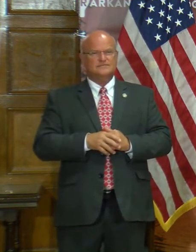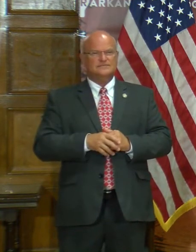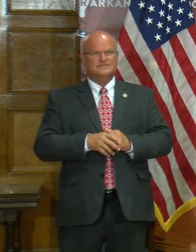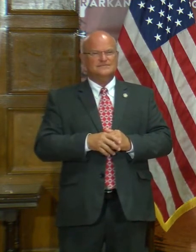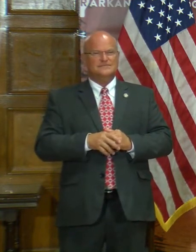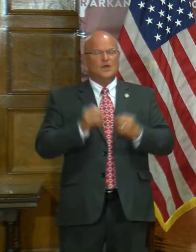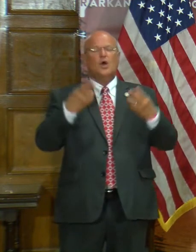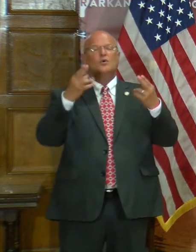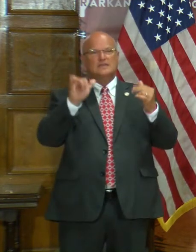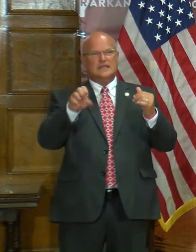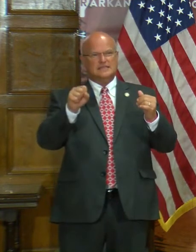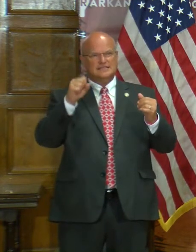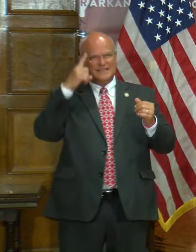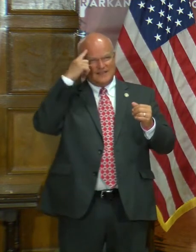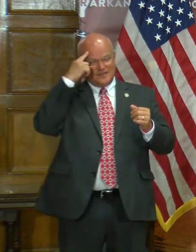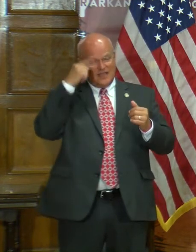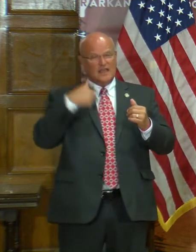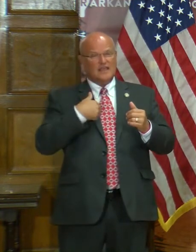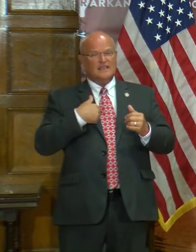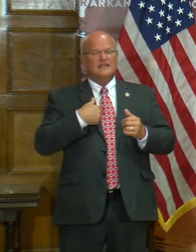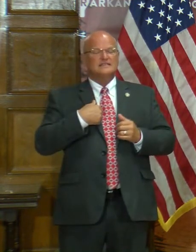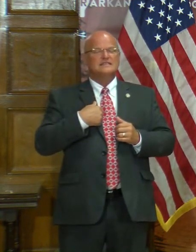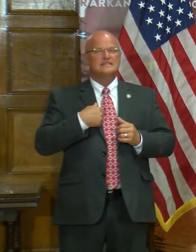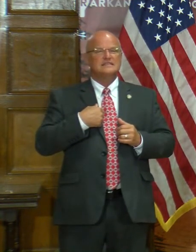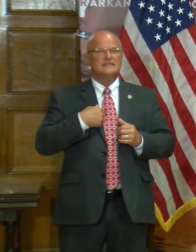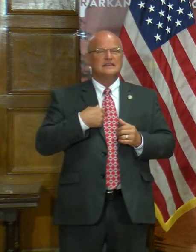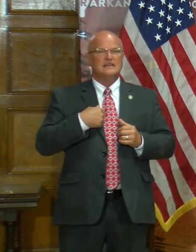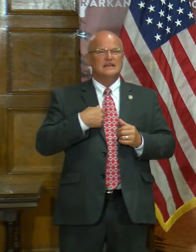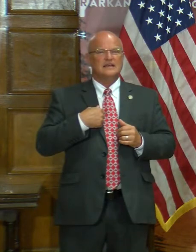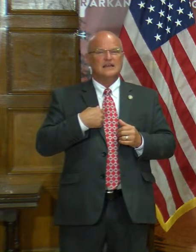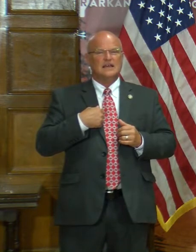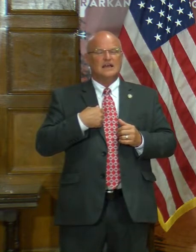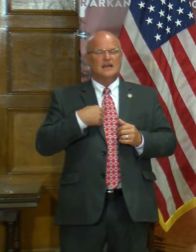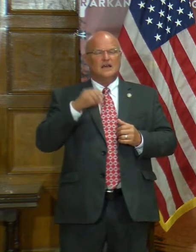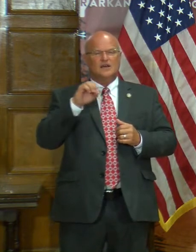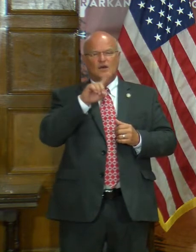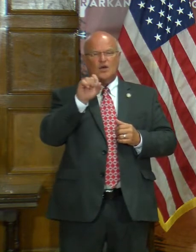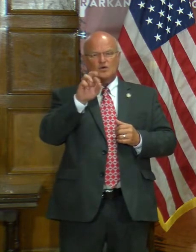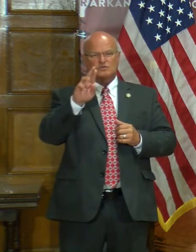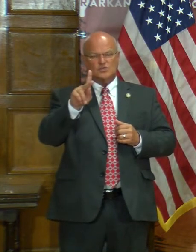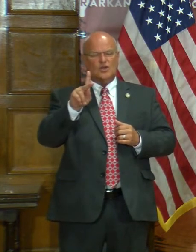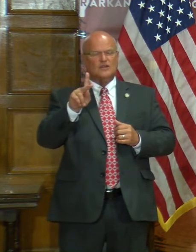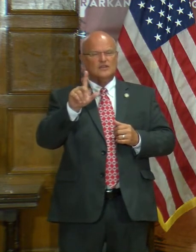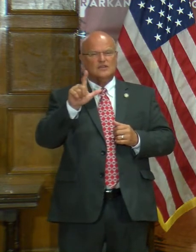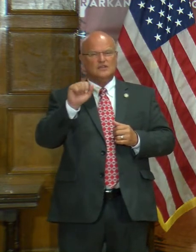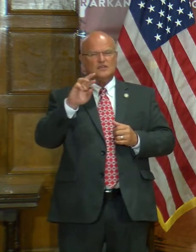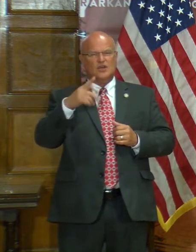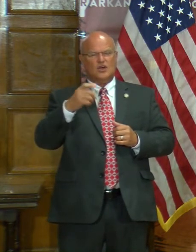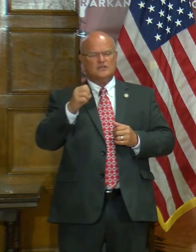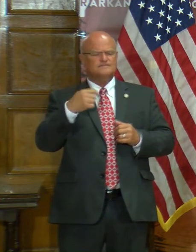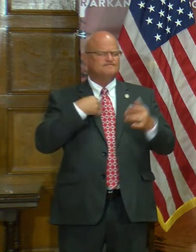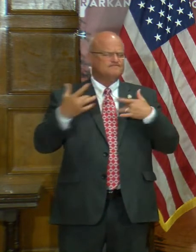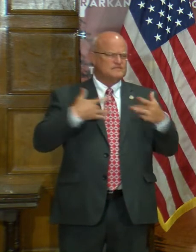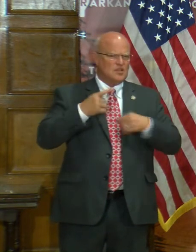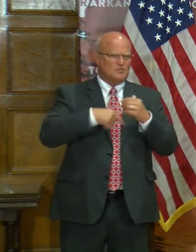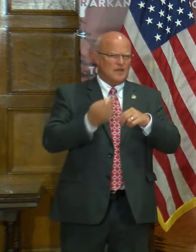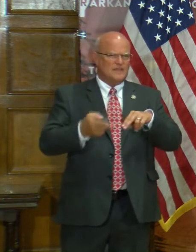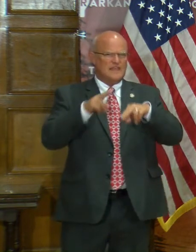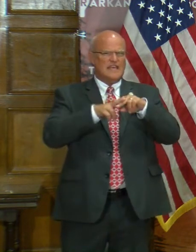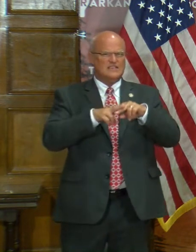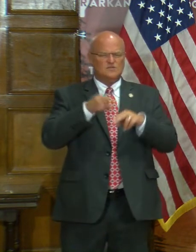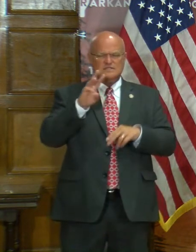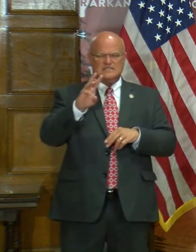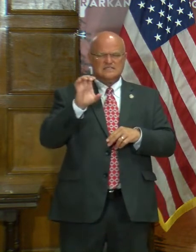Oh, yes, Governor. This is Susanna with Ozarks at Large. I'm just wondering if you're concerned about the extra